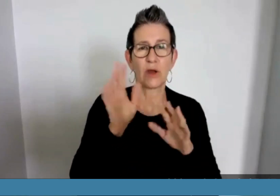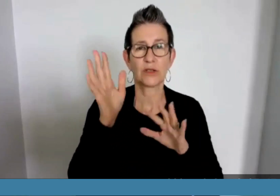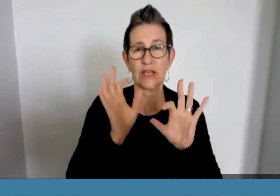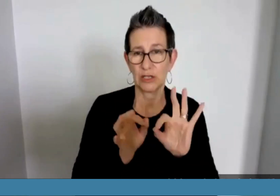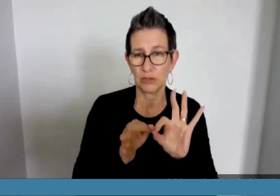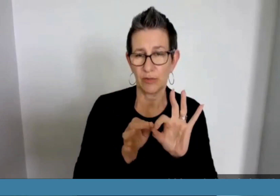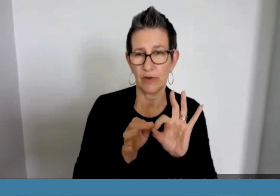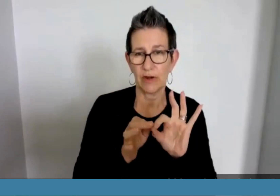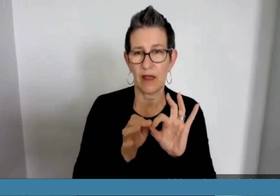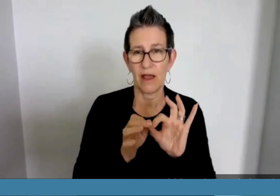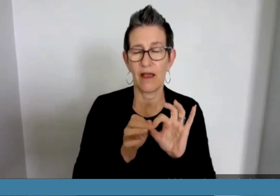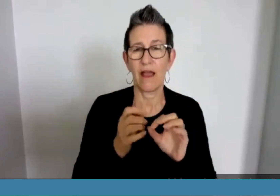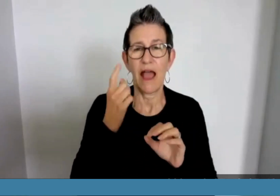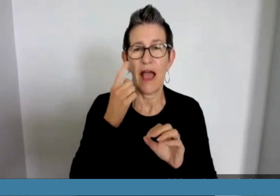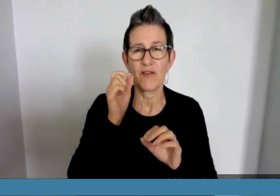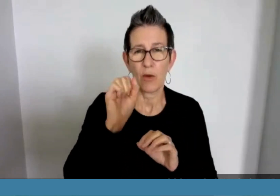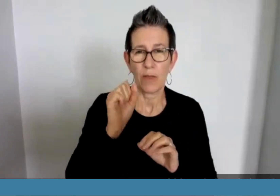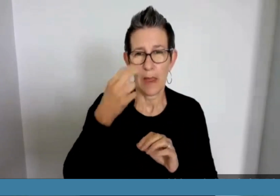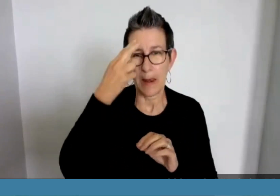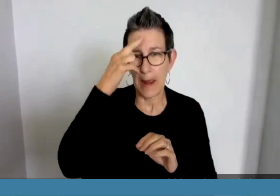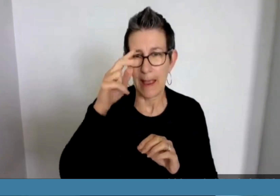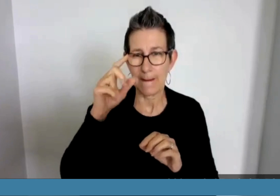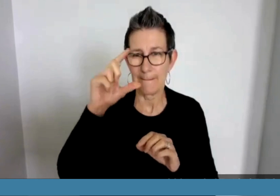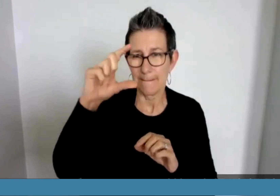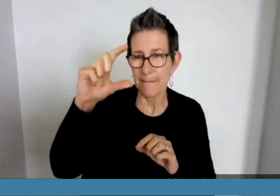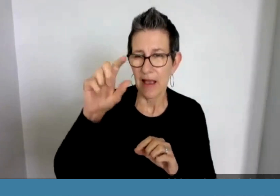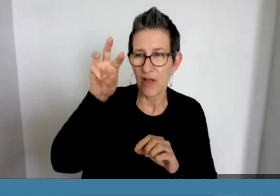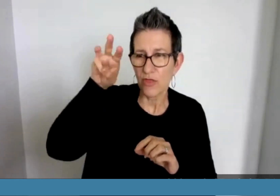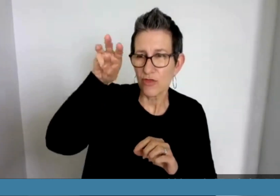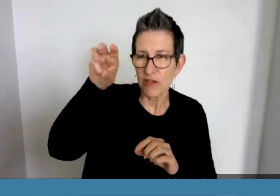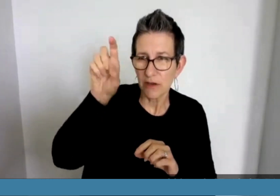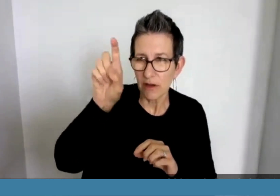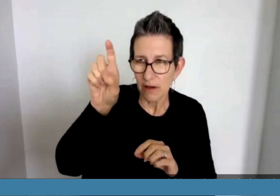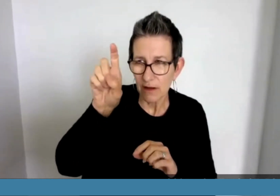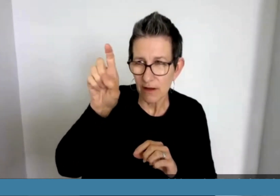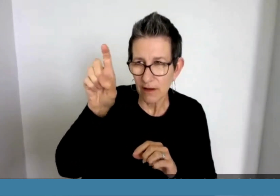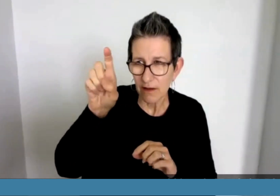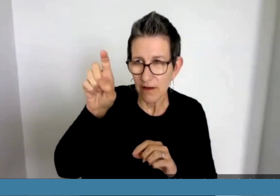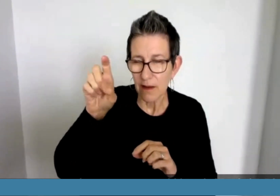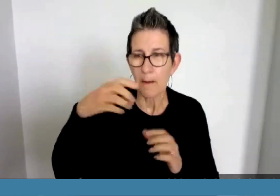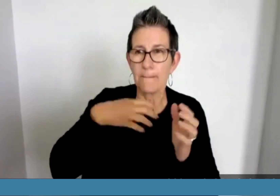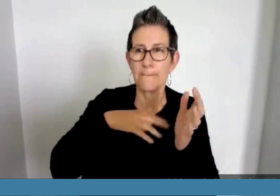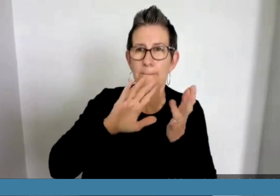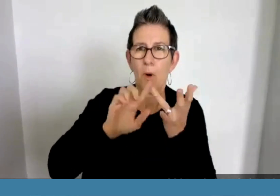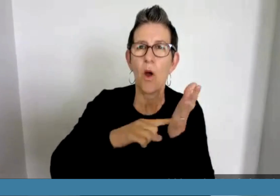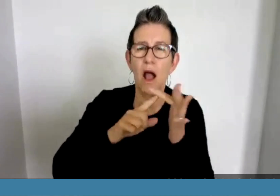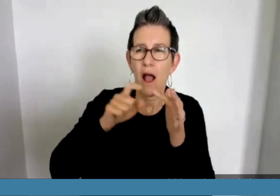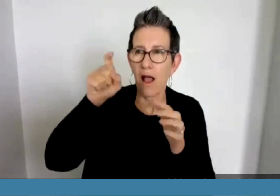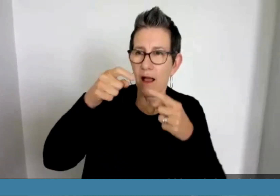hover over their video, click the three dots, which is more, and select Pin